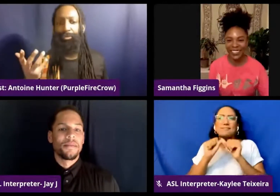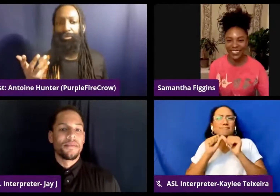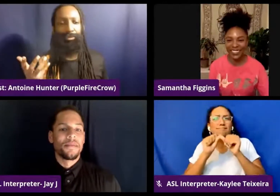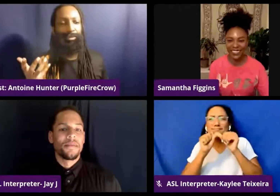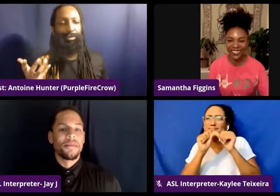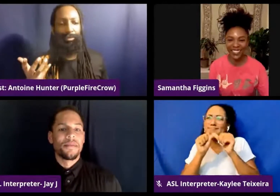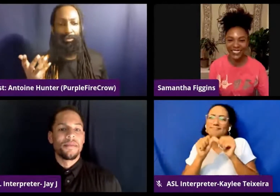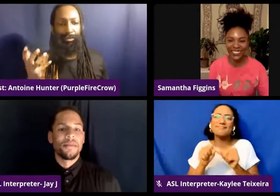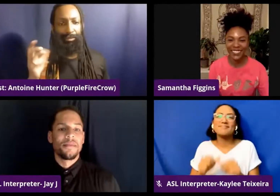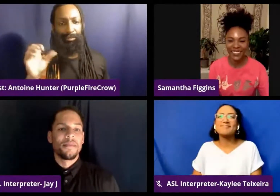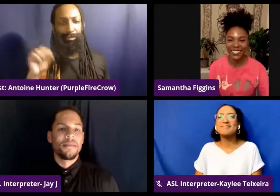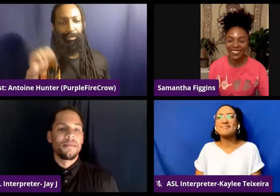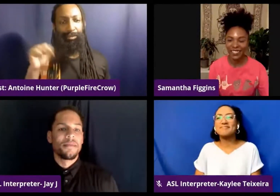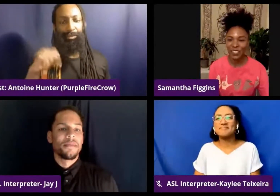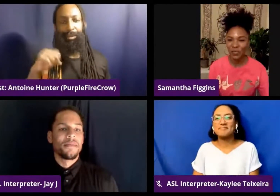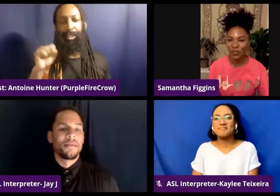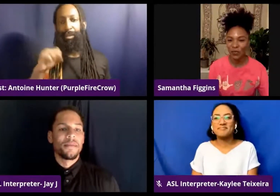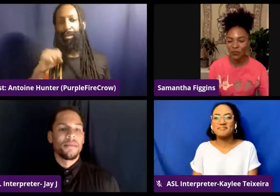going.